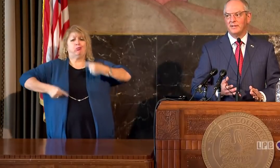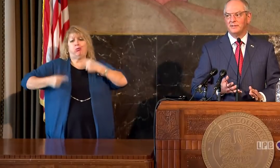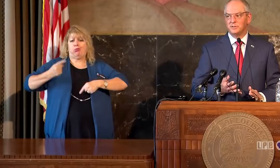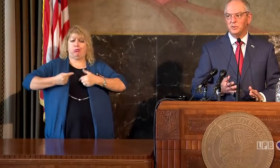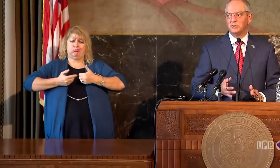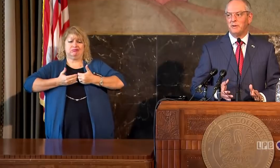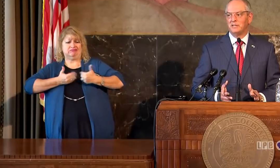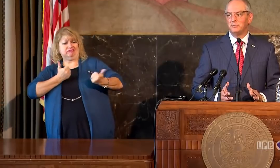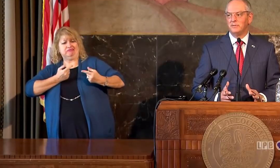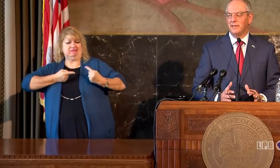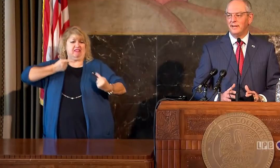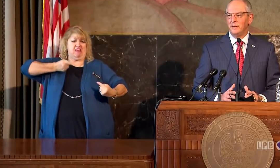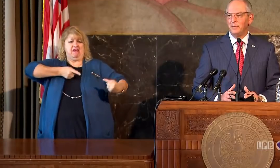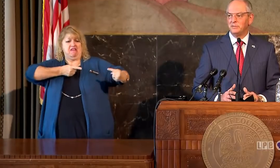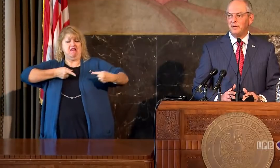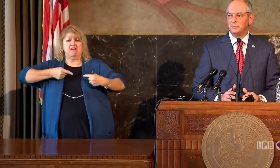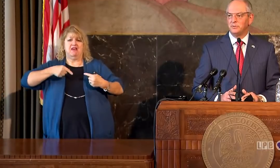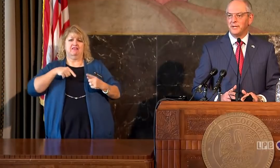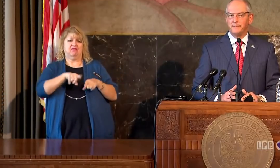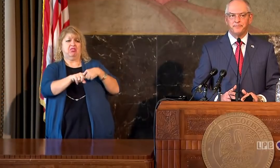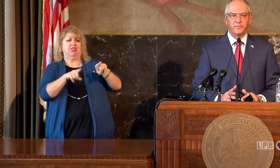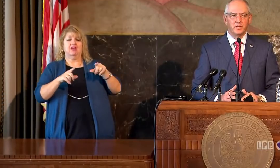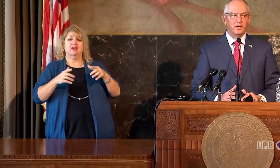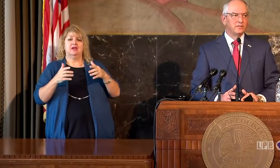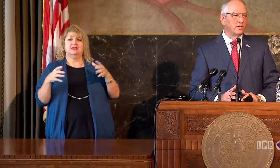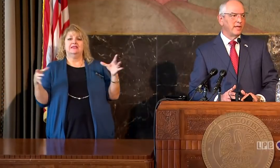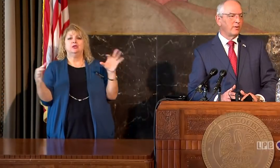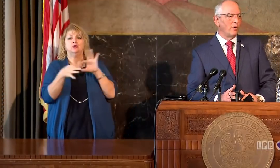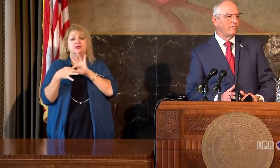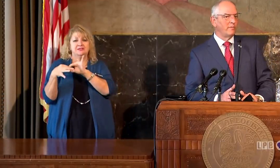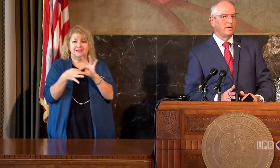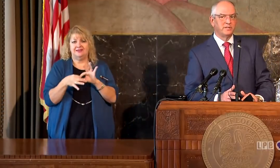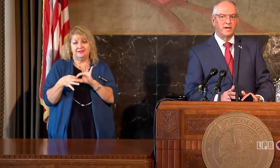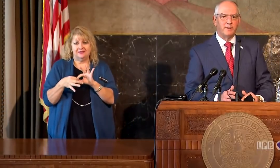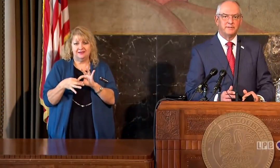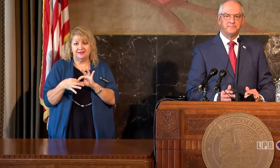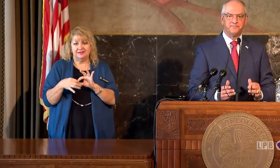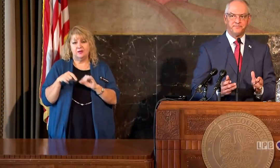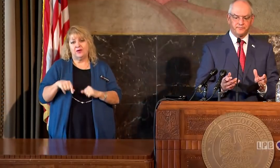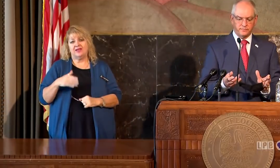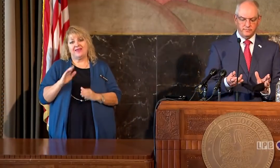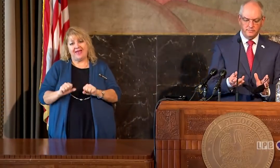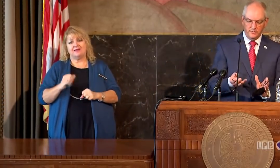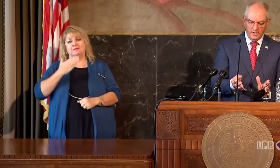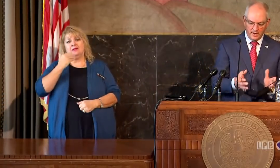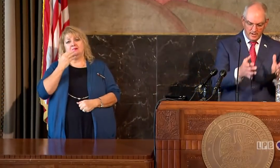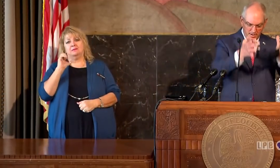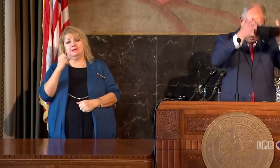pandemic as soon as possible and in the best possible shape. So thank you all very much, and God bless.